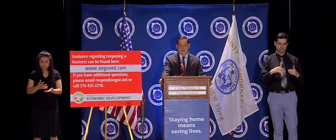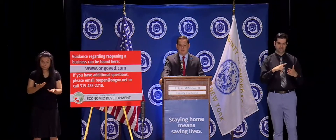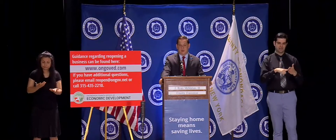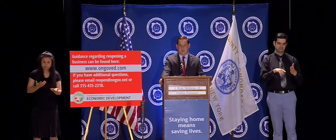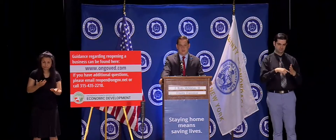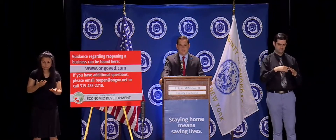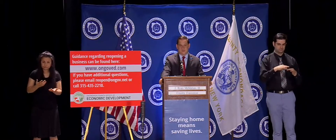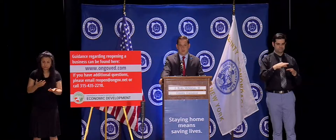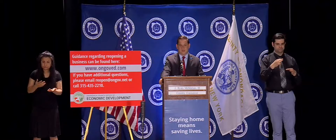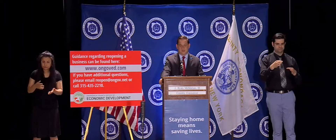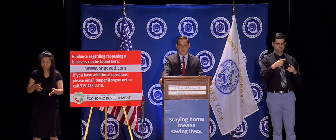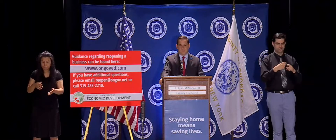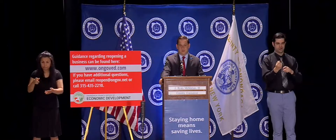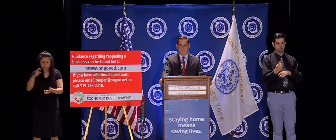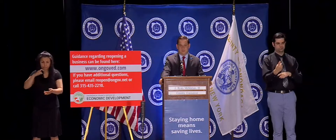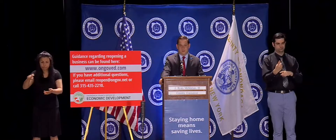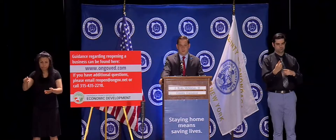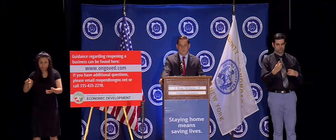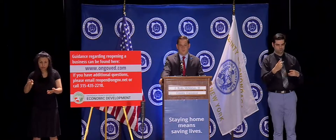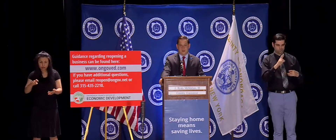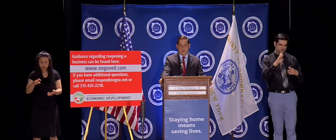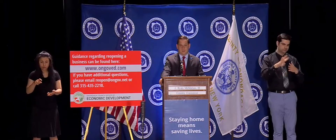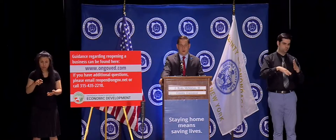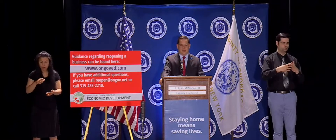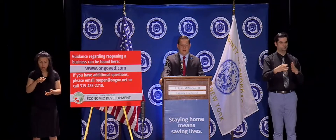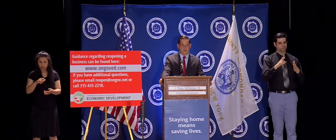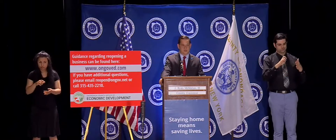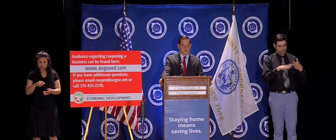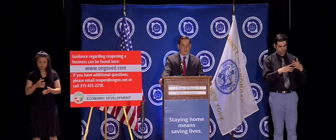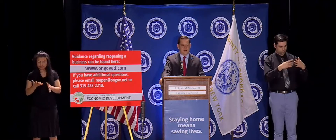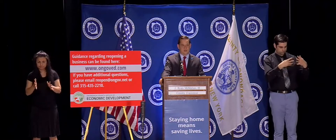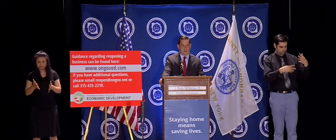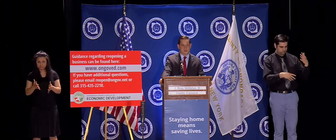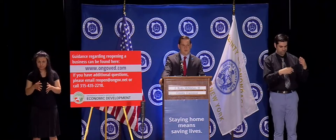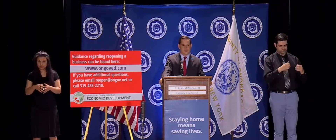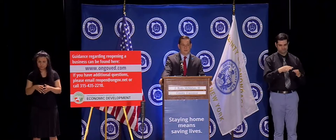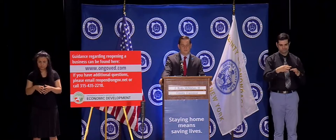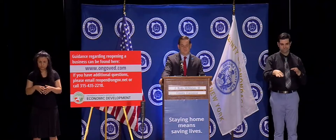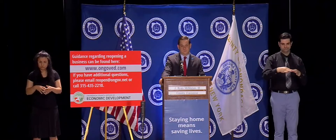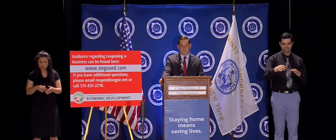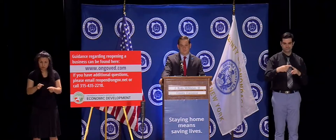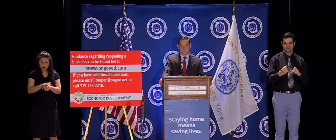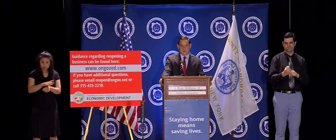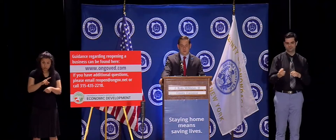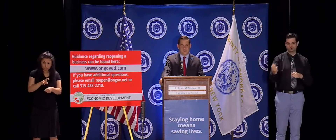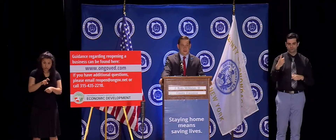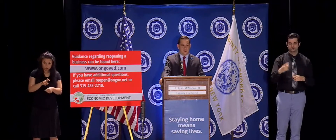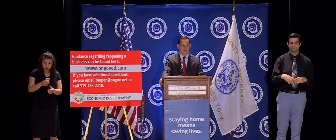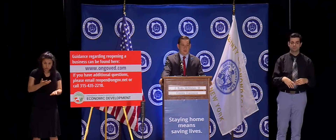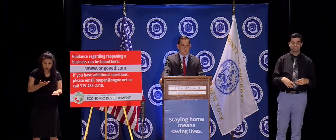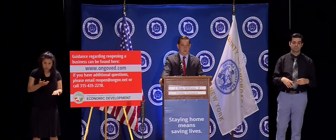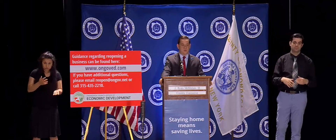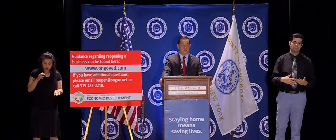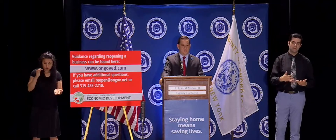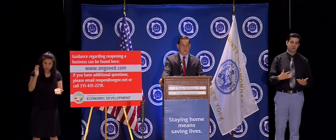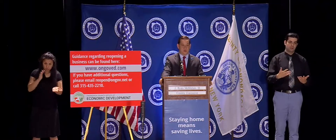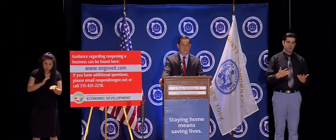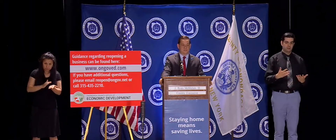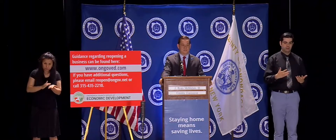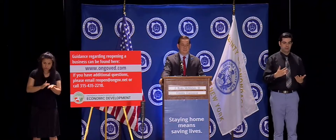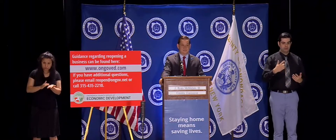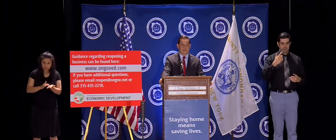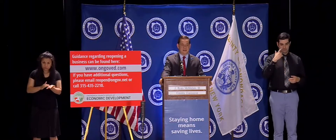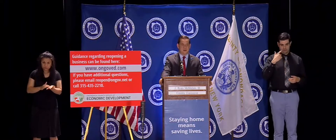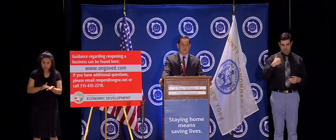I think we're going to be in a situation where maybe we made a lot of progress with this virus and this fight. We'll be sitting in August wishing we